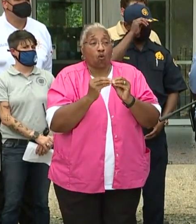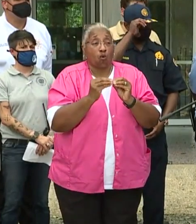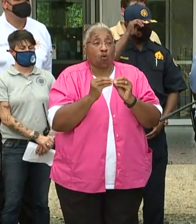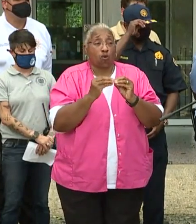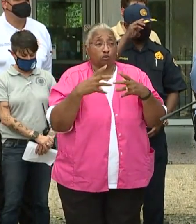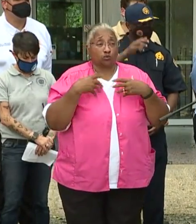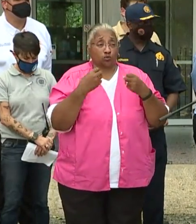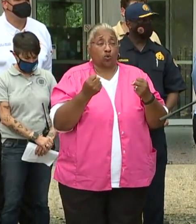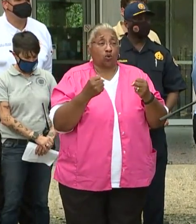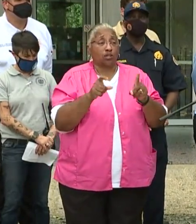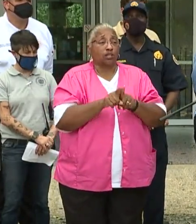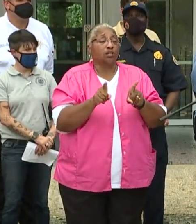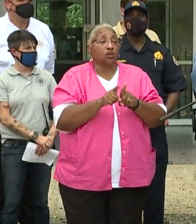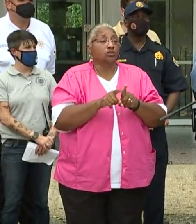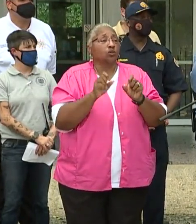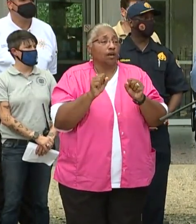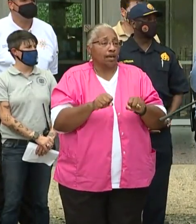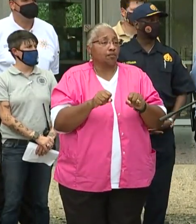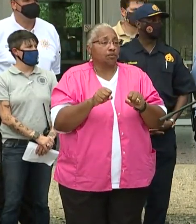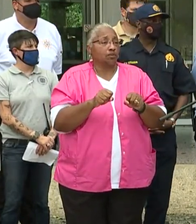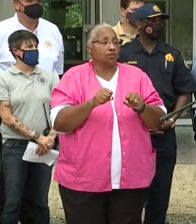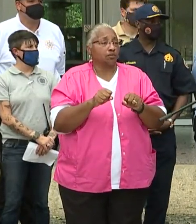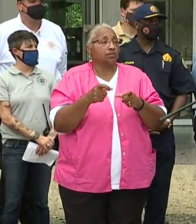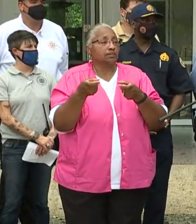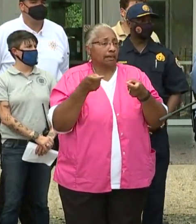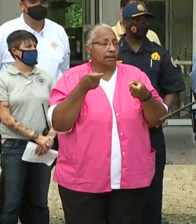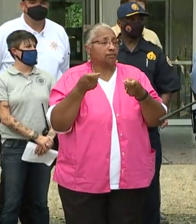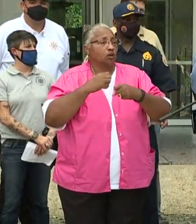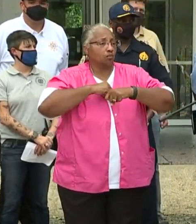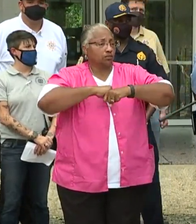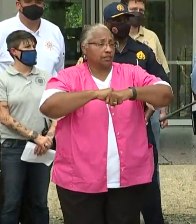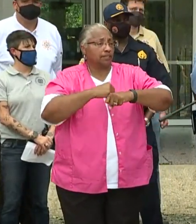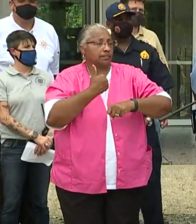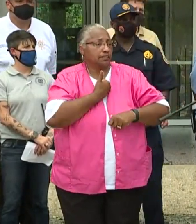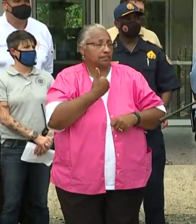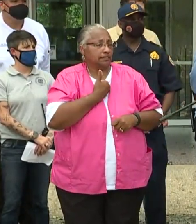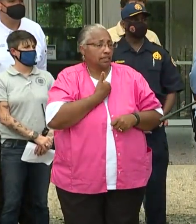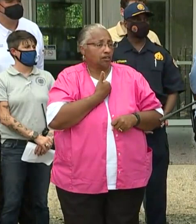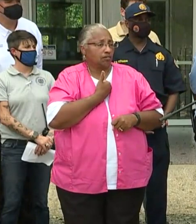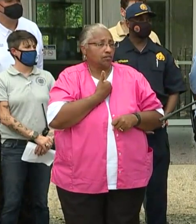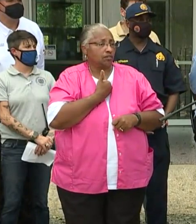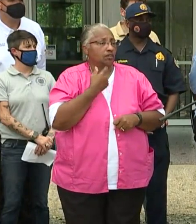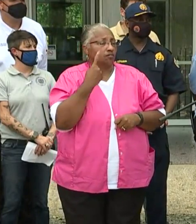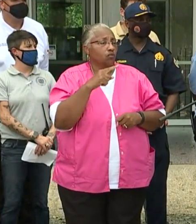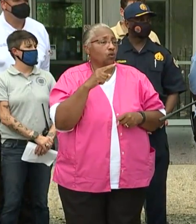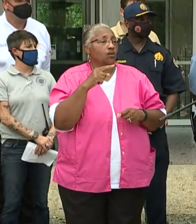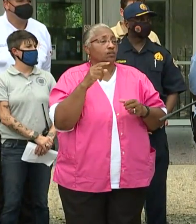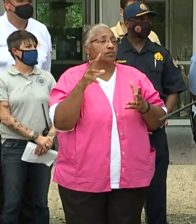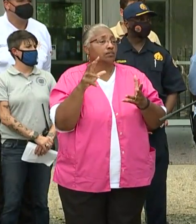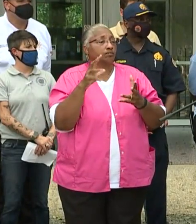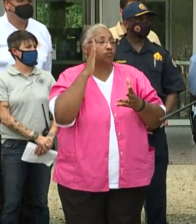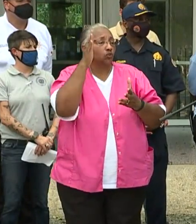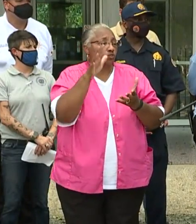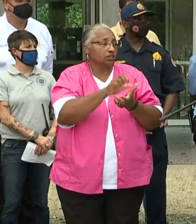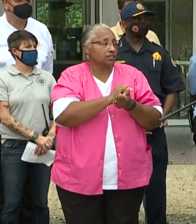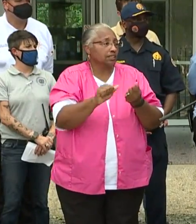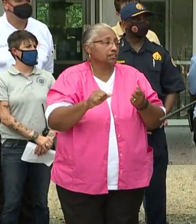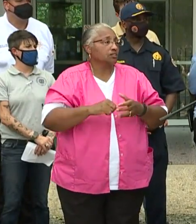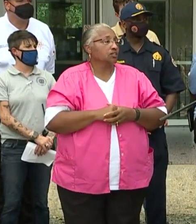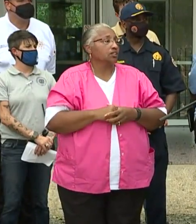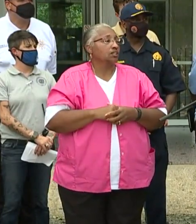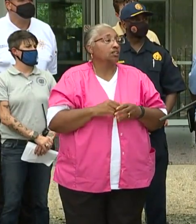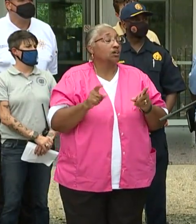resilient and able to penetrate or protect ourselves from future penetrations of any disasters that come our way. And then a follow-up, if I